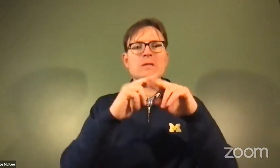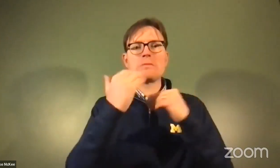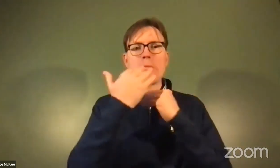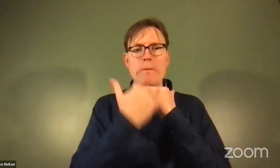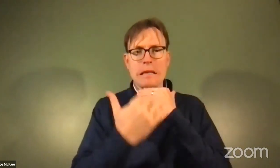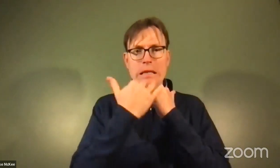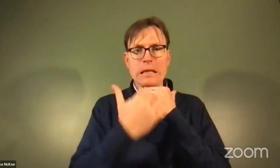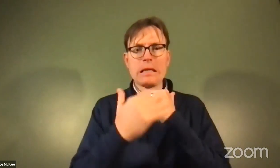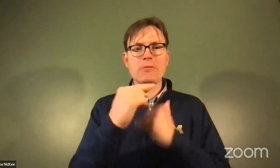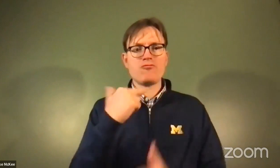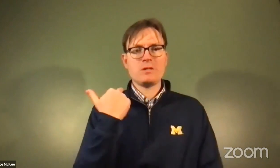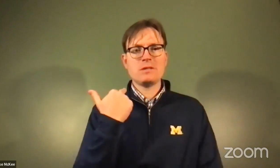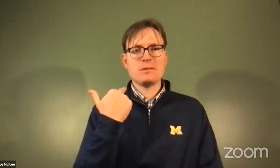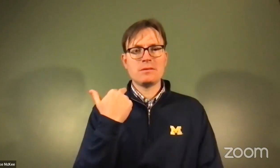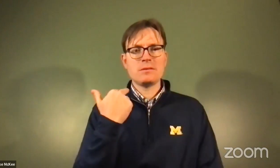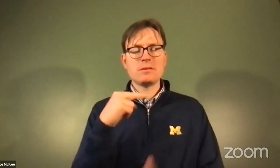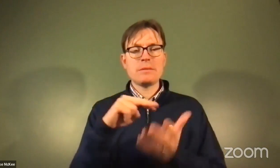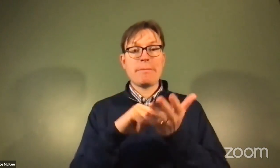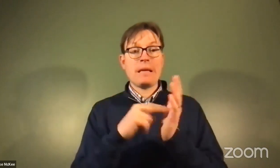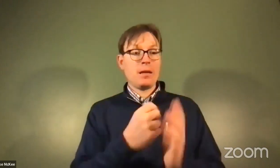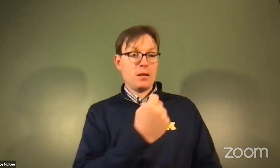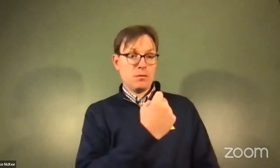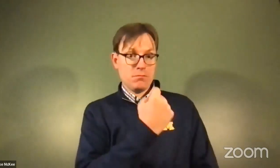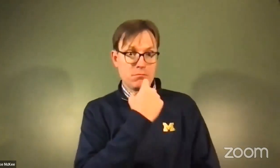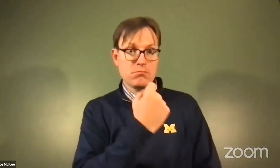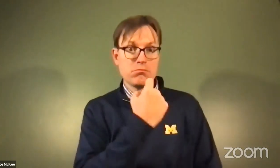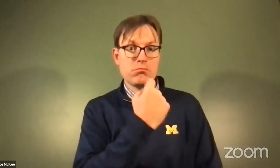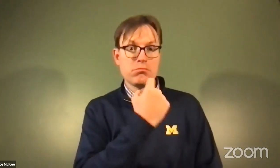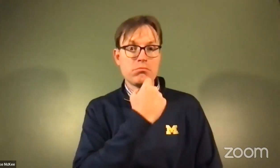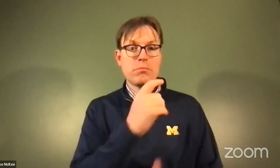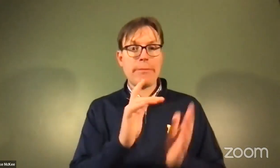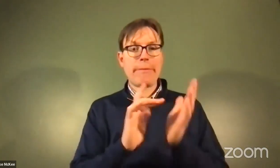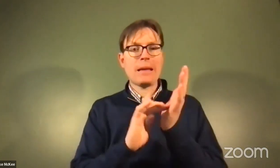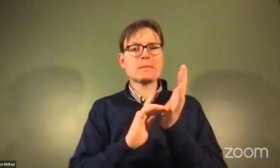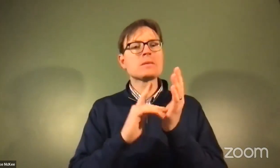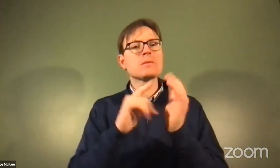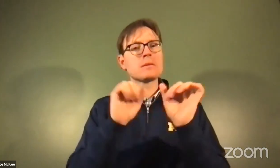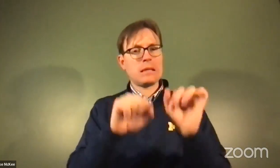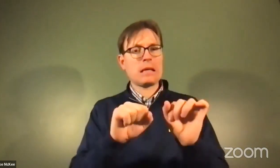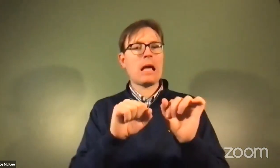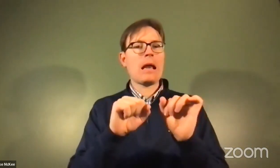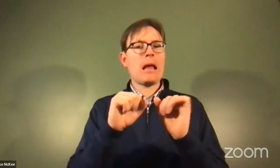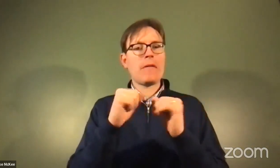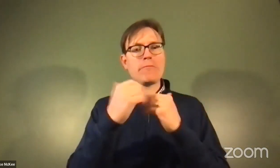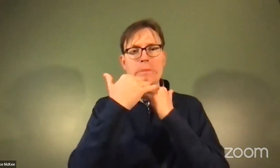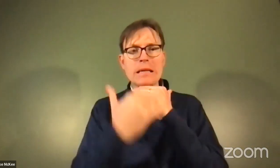didn't realize is that aspirin also increases the risk of bleeding.